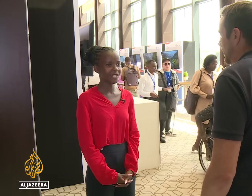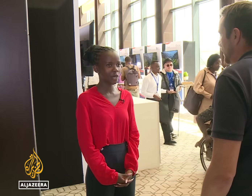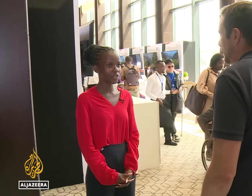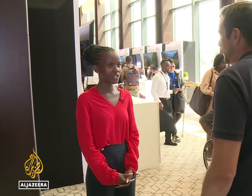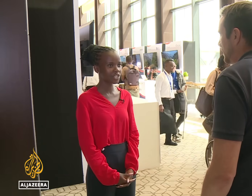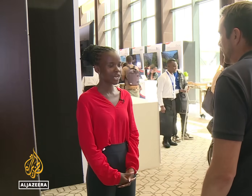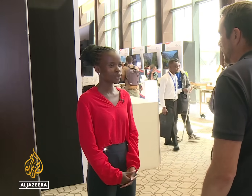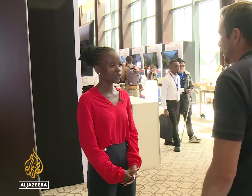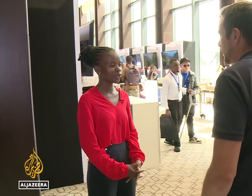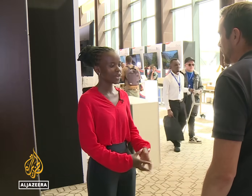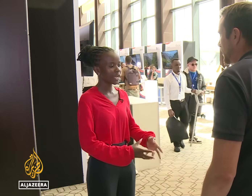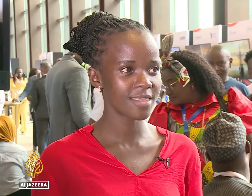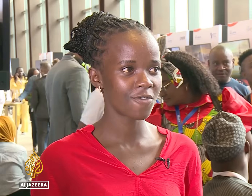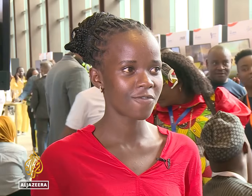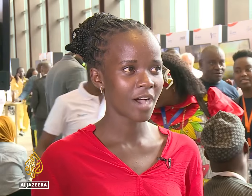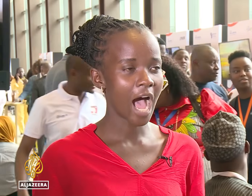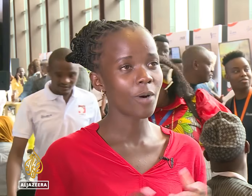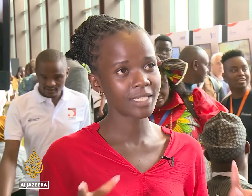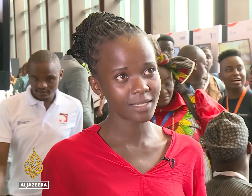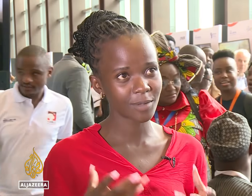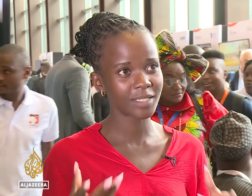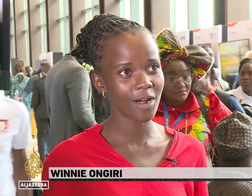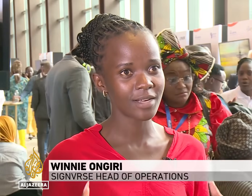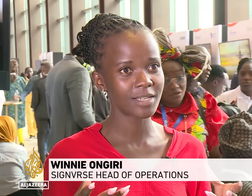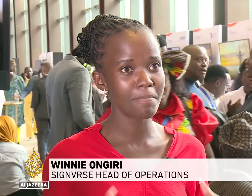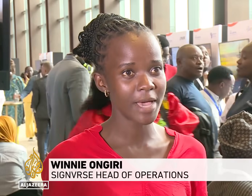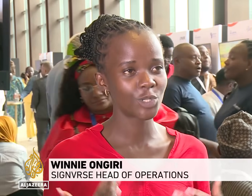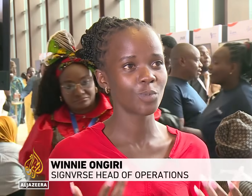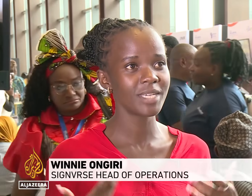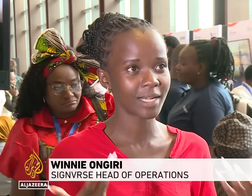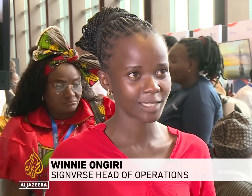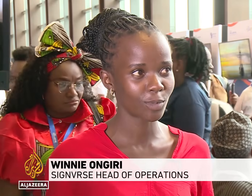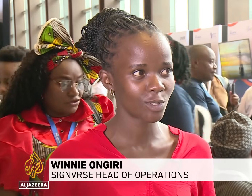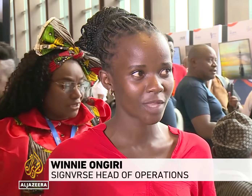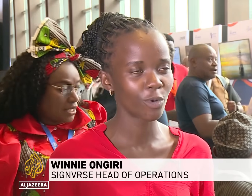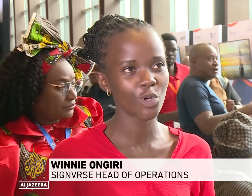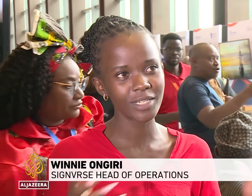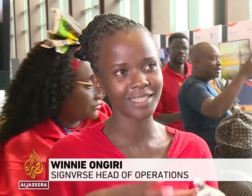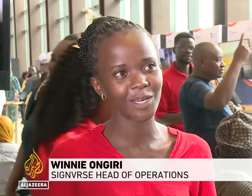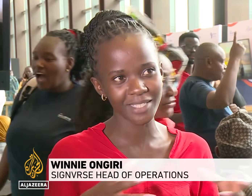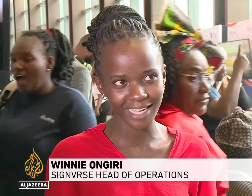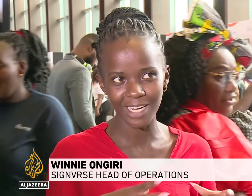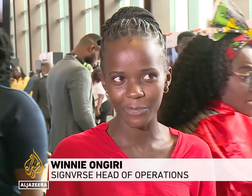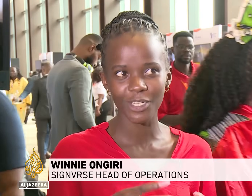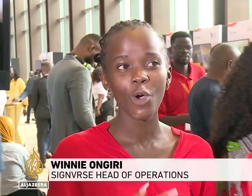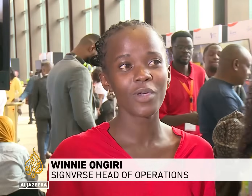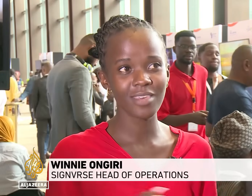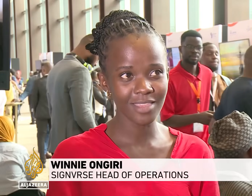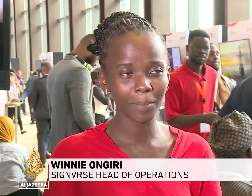conversation and online. If our systems aren't meant to be accessible to them or don't include sign language within their